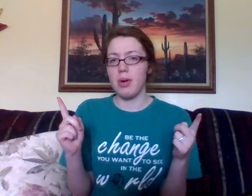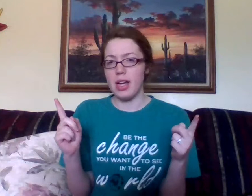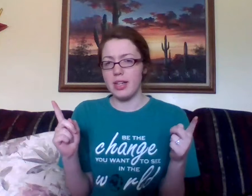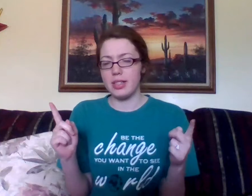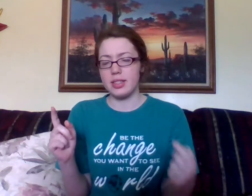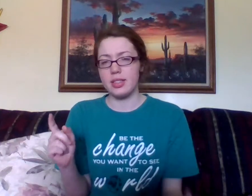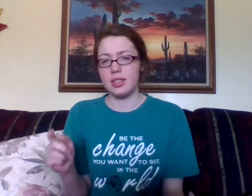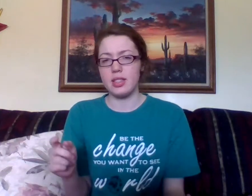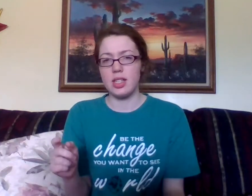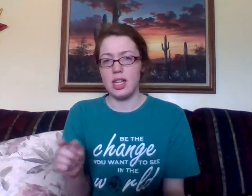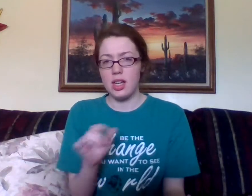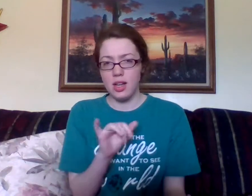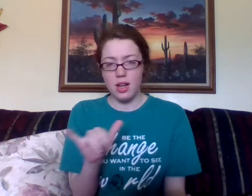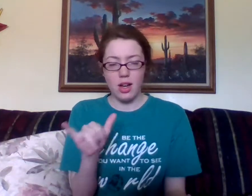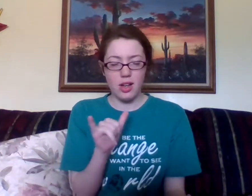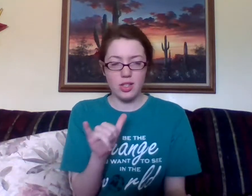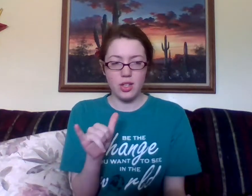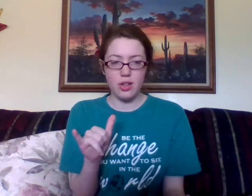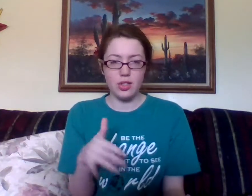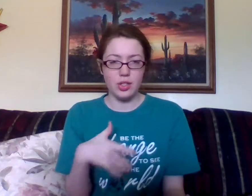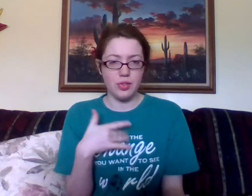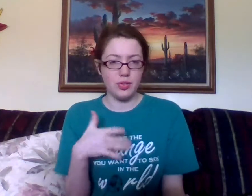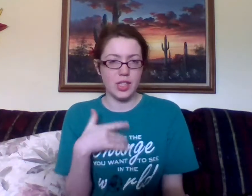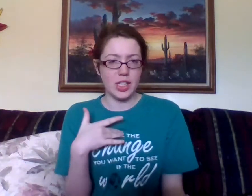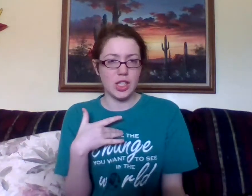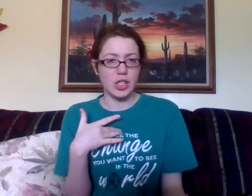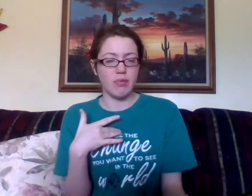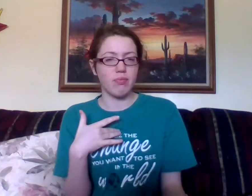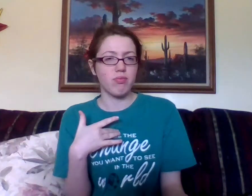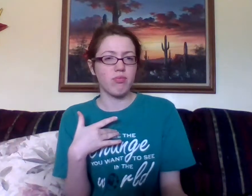but also to feel